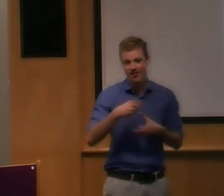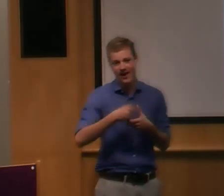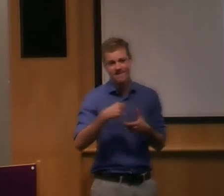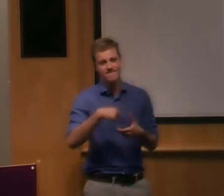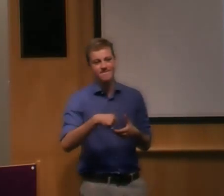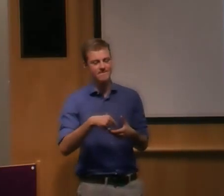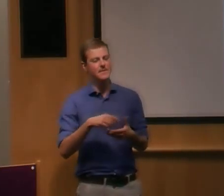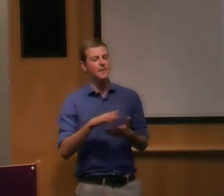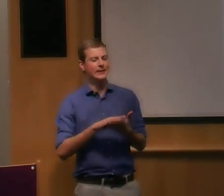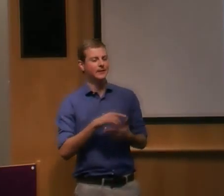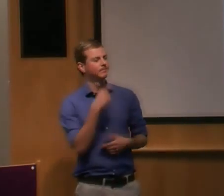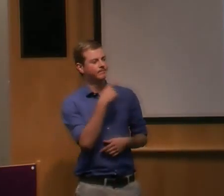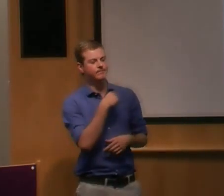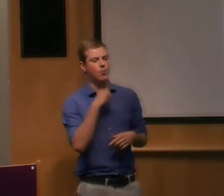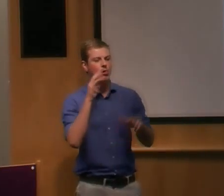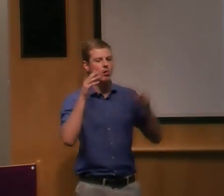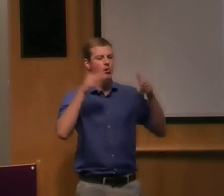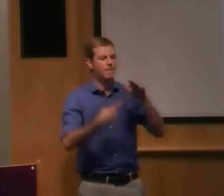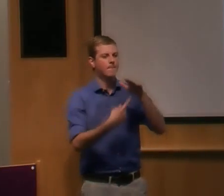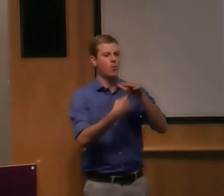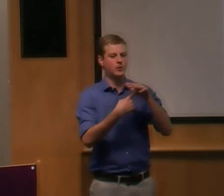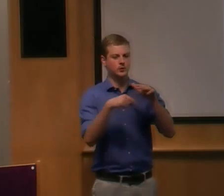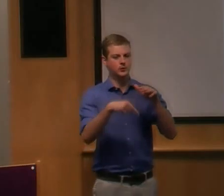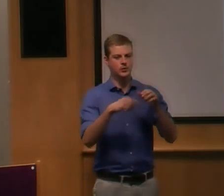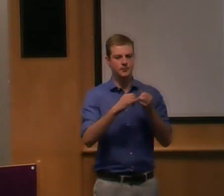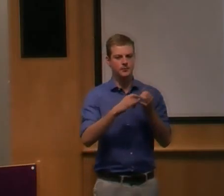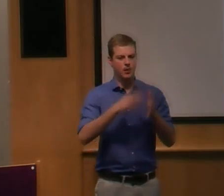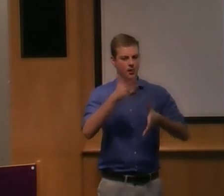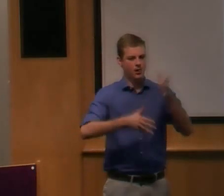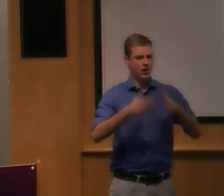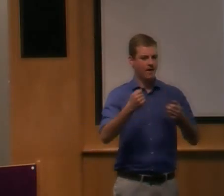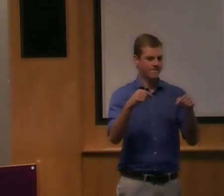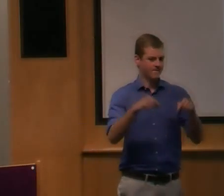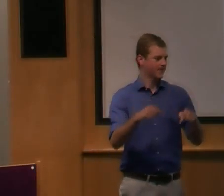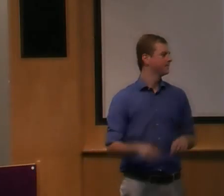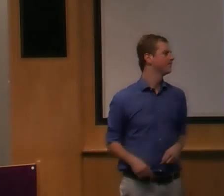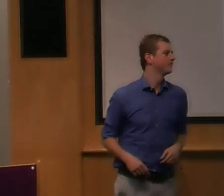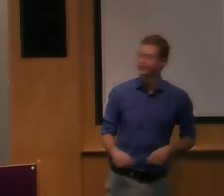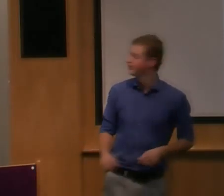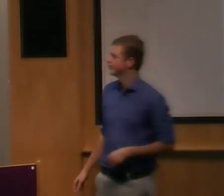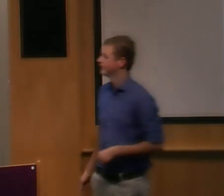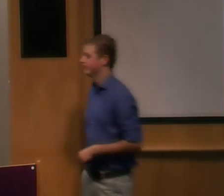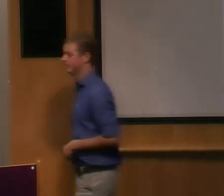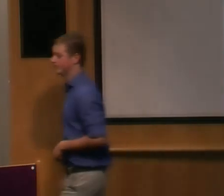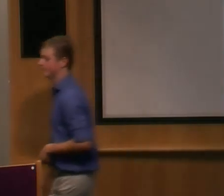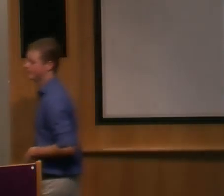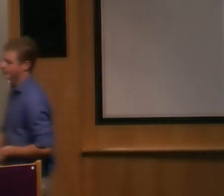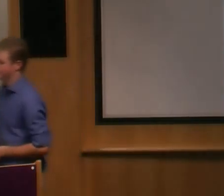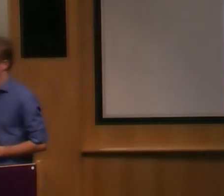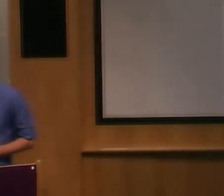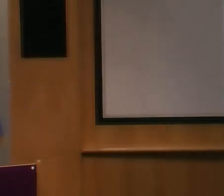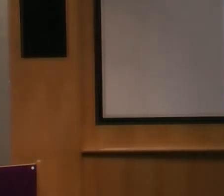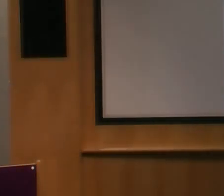off, people, it's having BSL, which is what we use. And it's important that we have information from BSL.